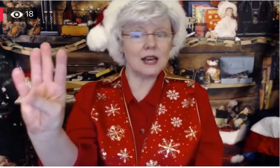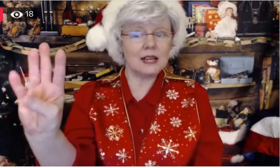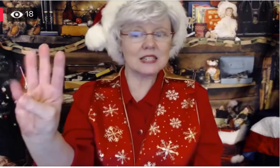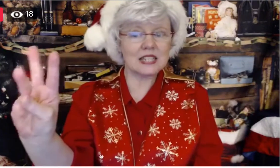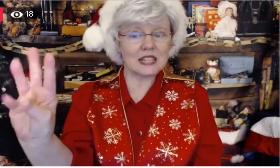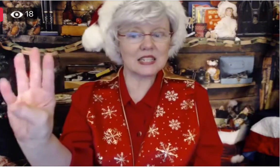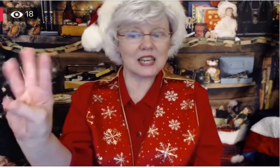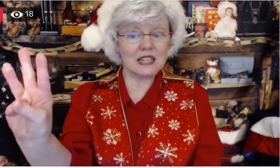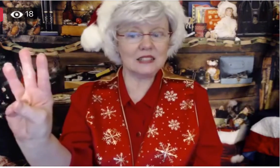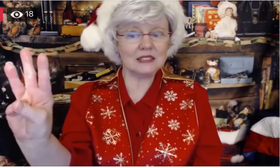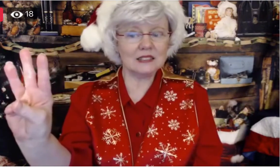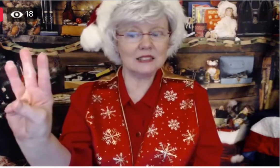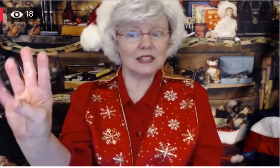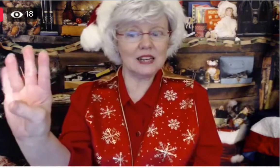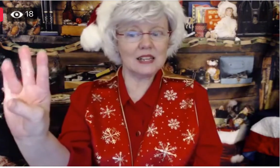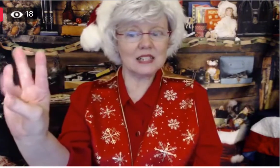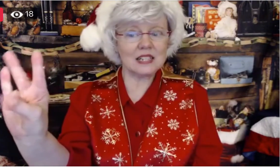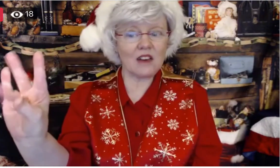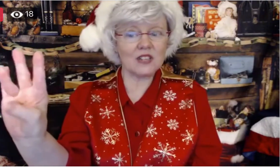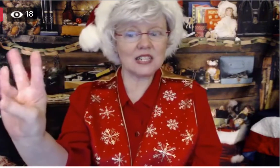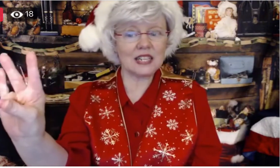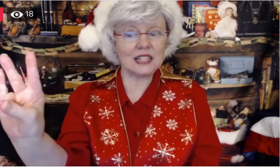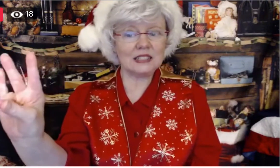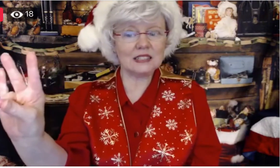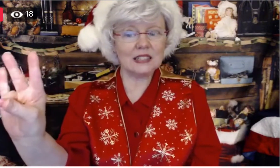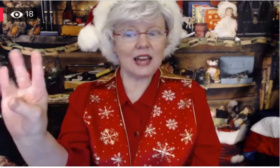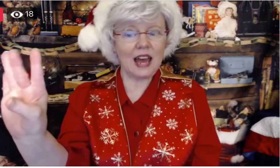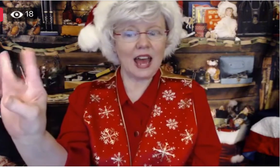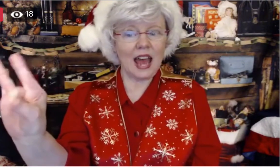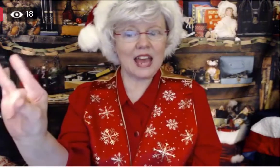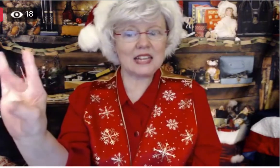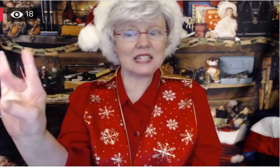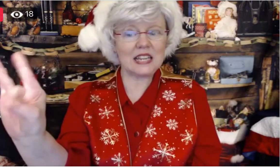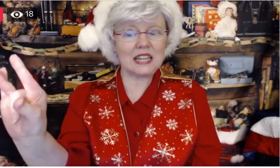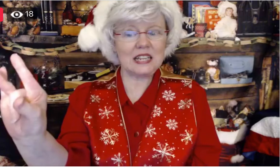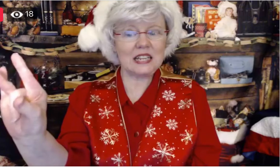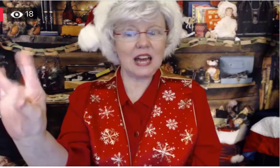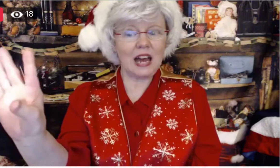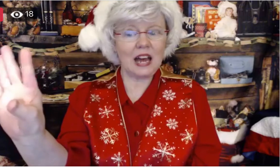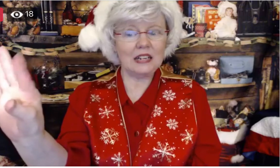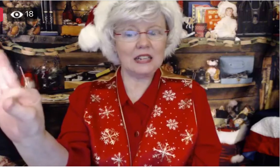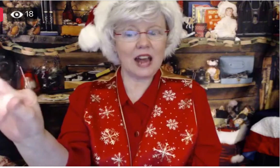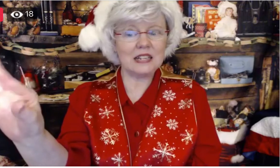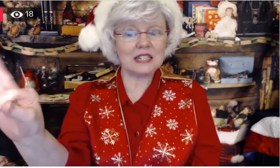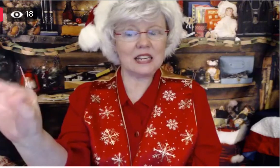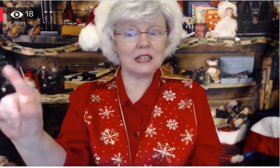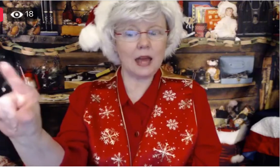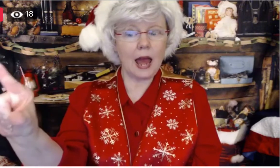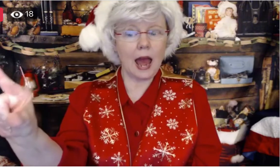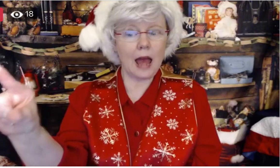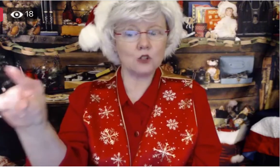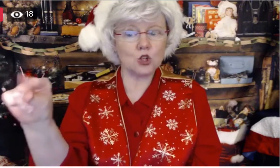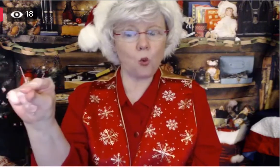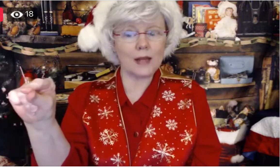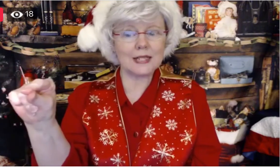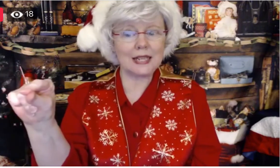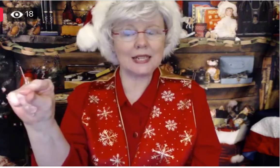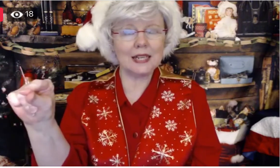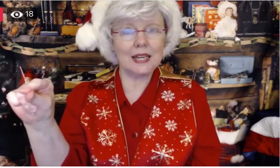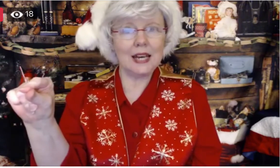16, 17, 18, 19, and 20.